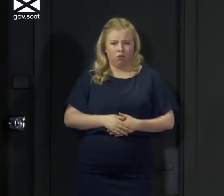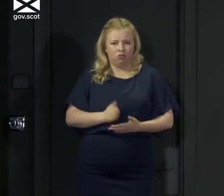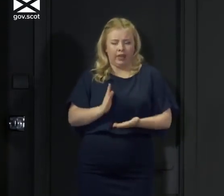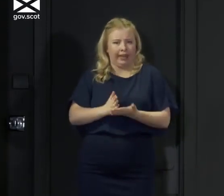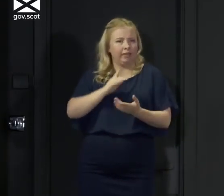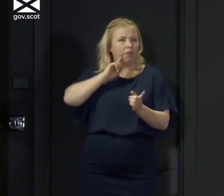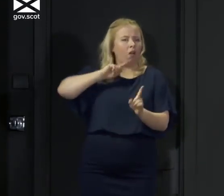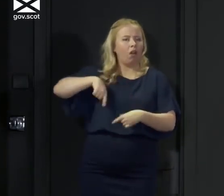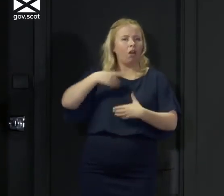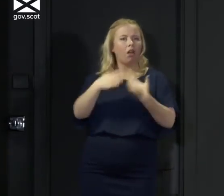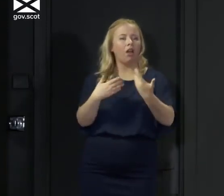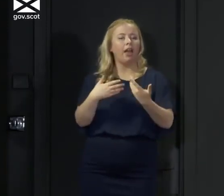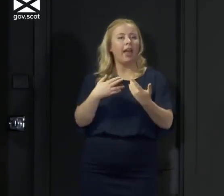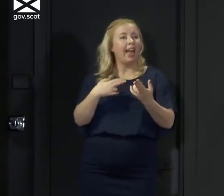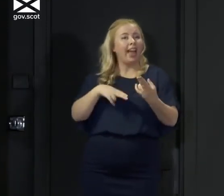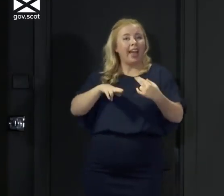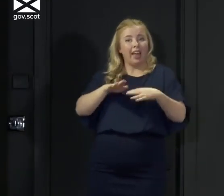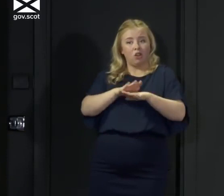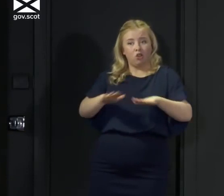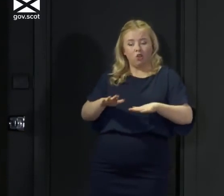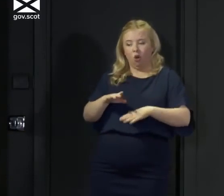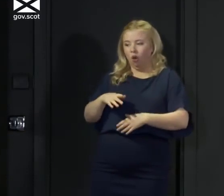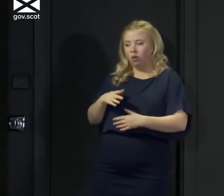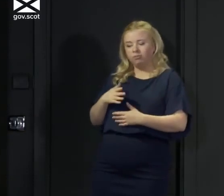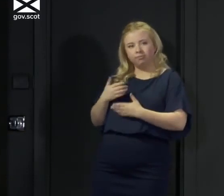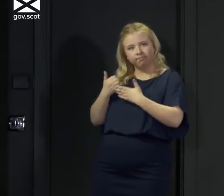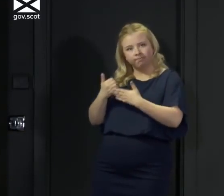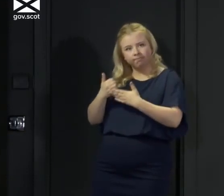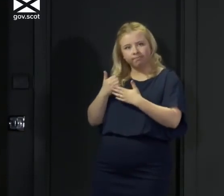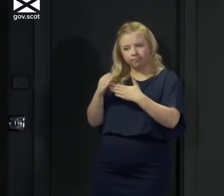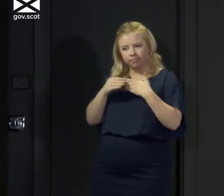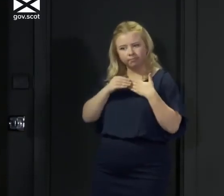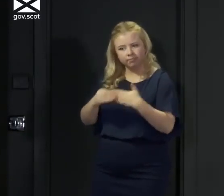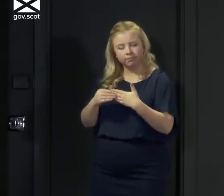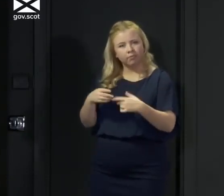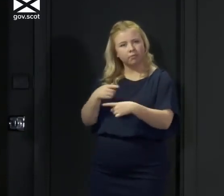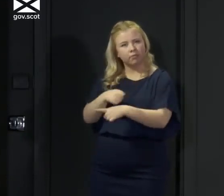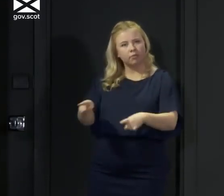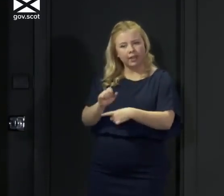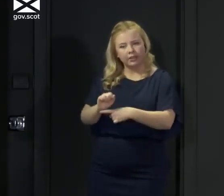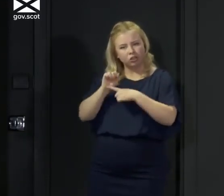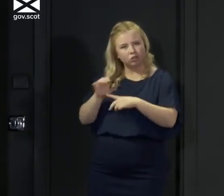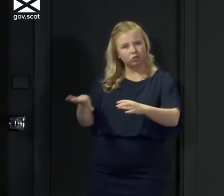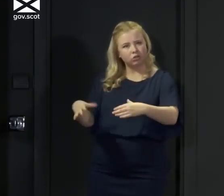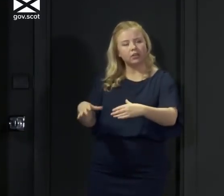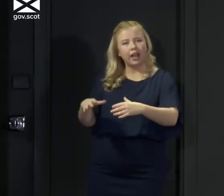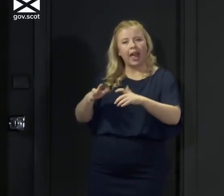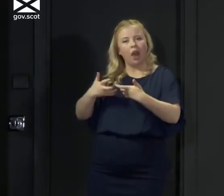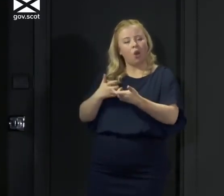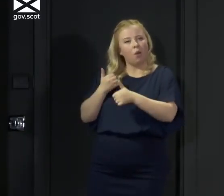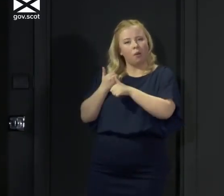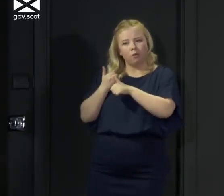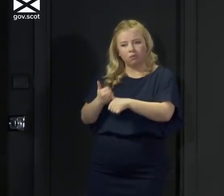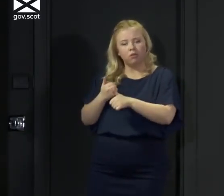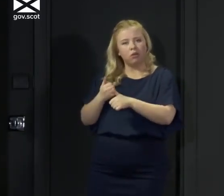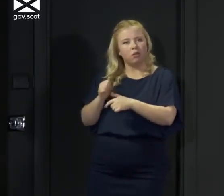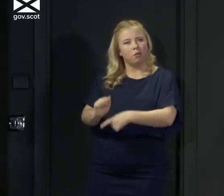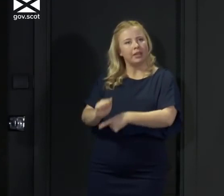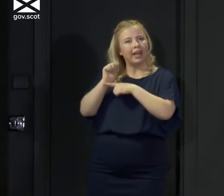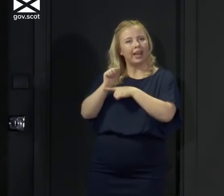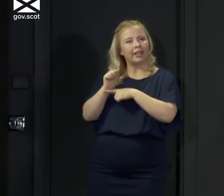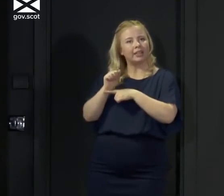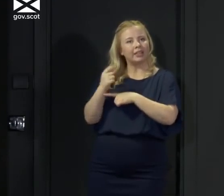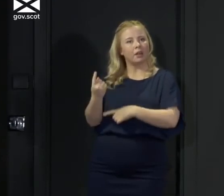of the government not to give the best advice and guidance we can to people about how they best protect themselves from that